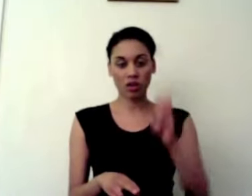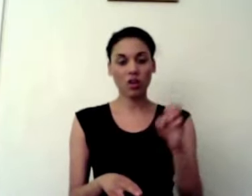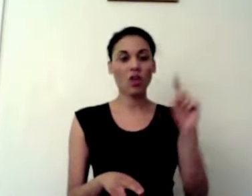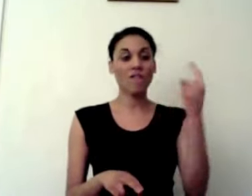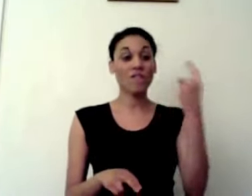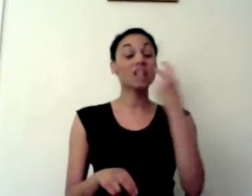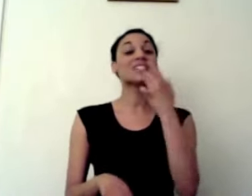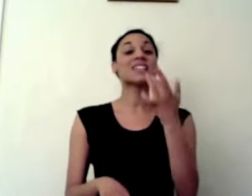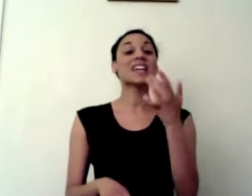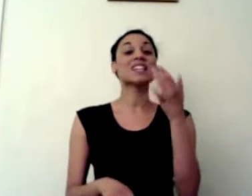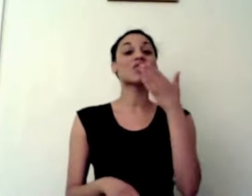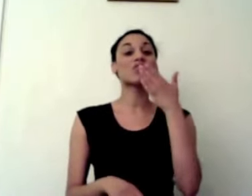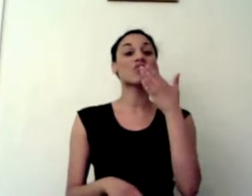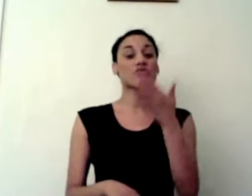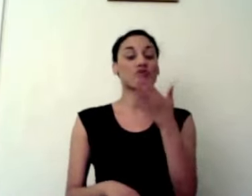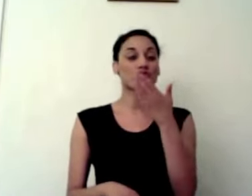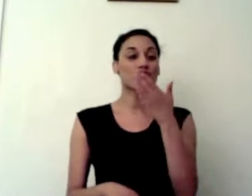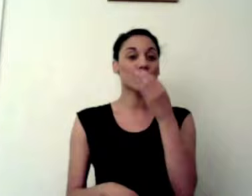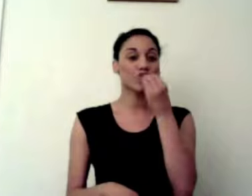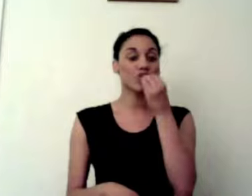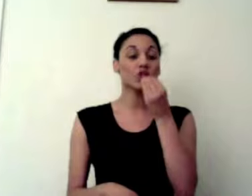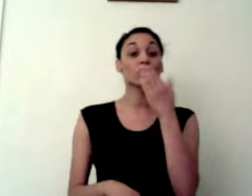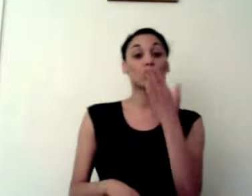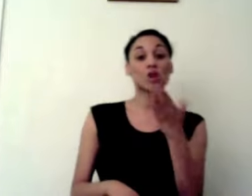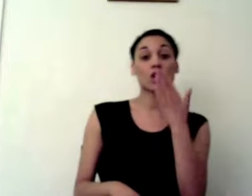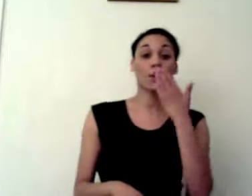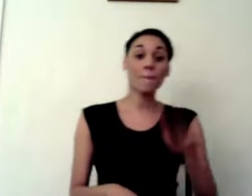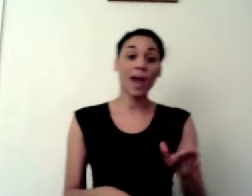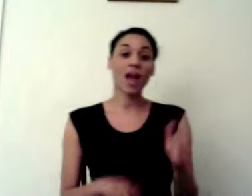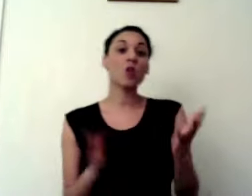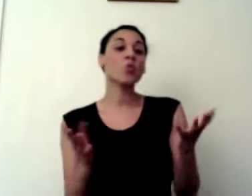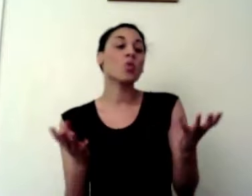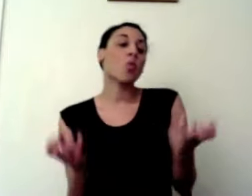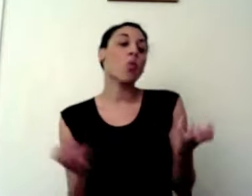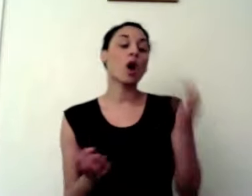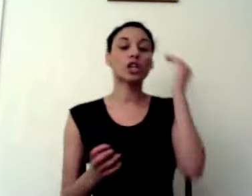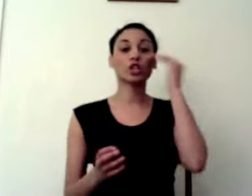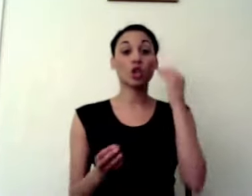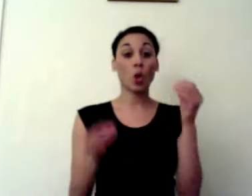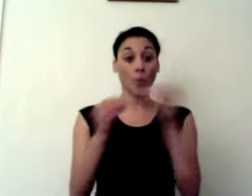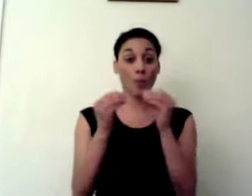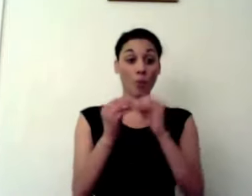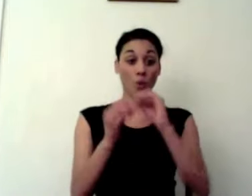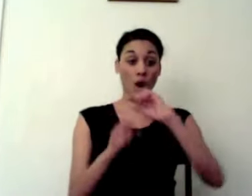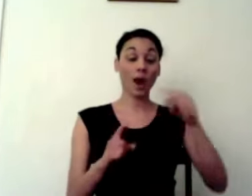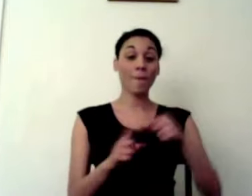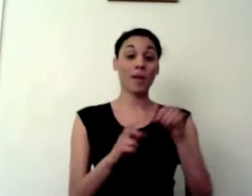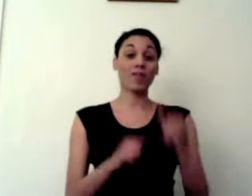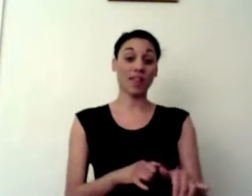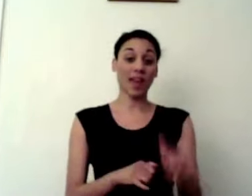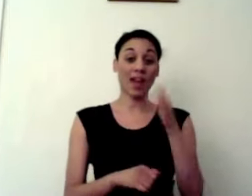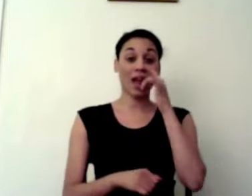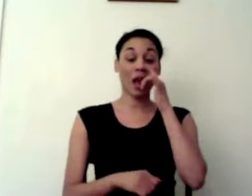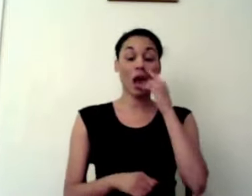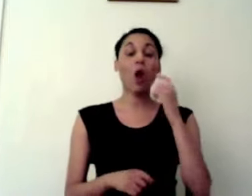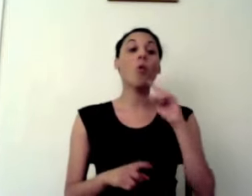noticed is that we want to know more about that, and the things that we've read about the tongue when we were doing research on our bodies.